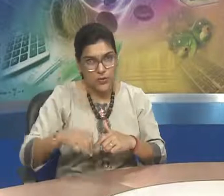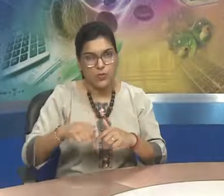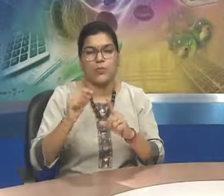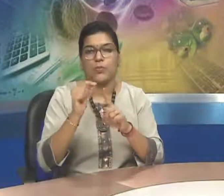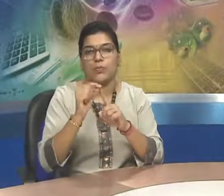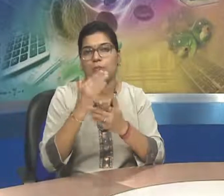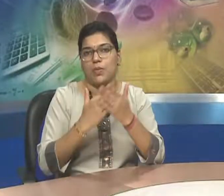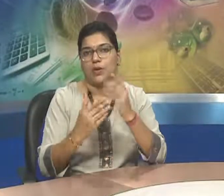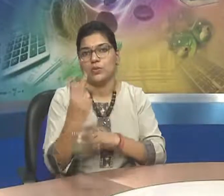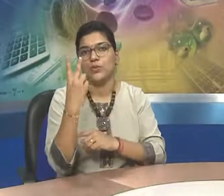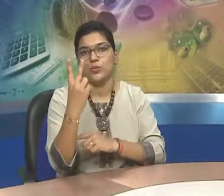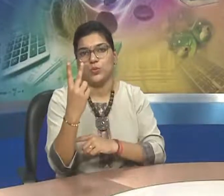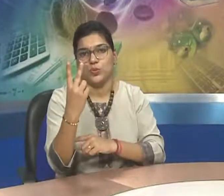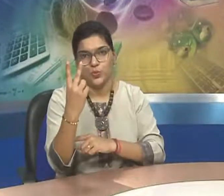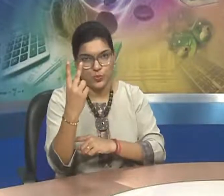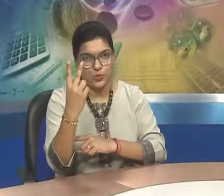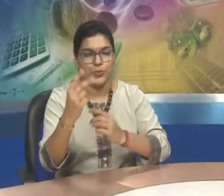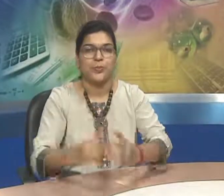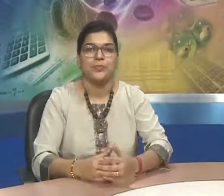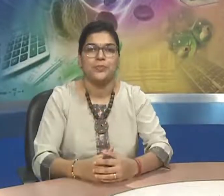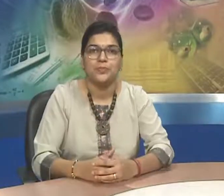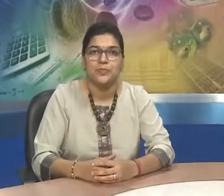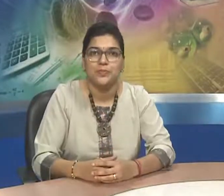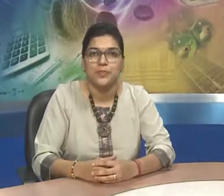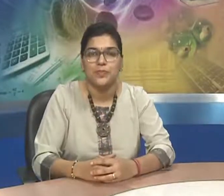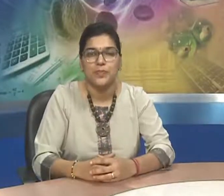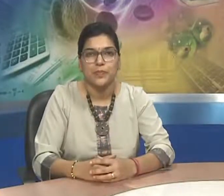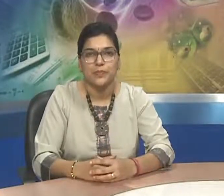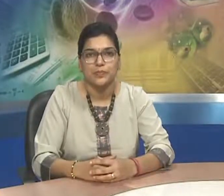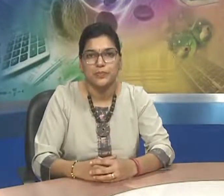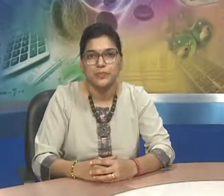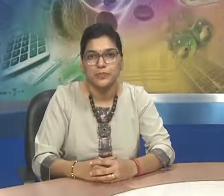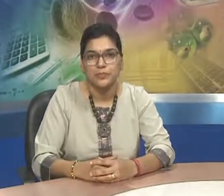had completed video part 1. So, now we are doing video part 2.